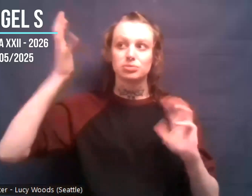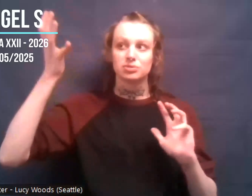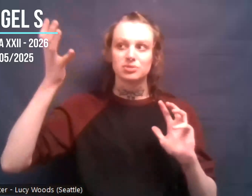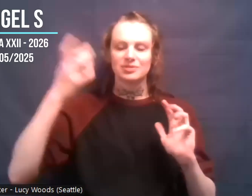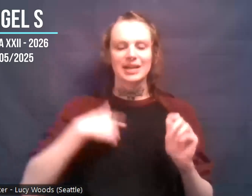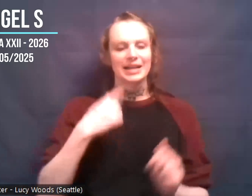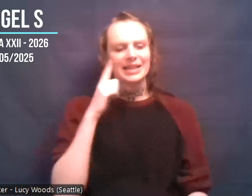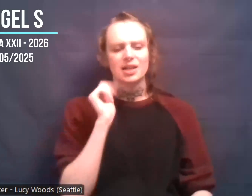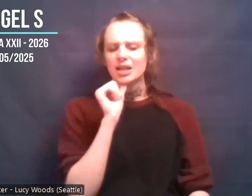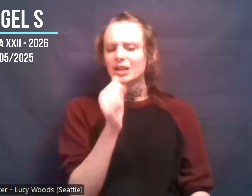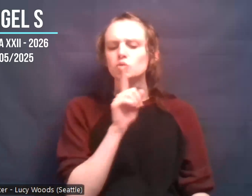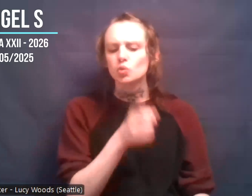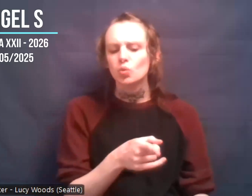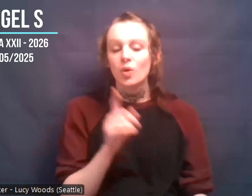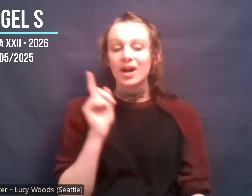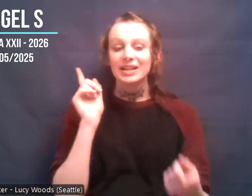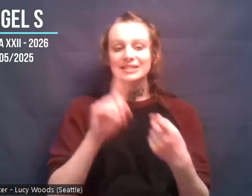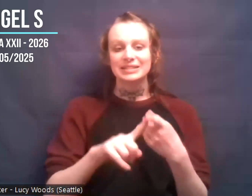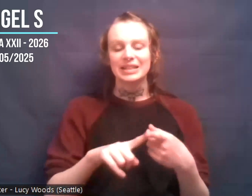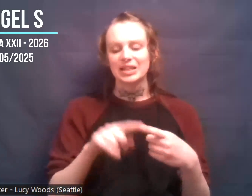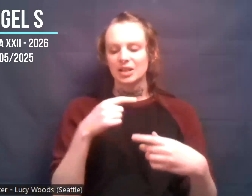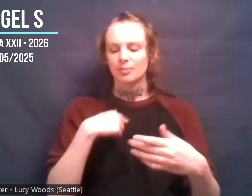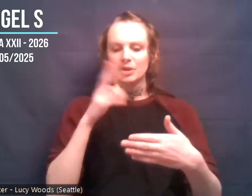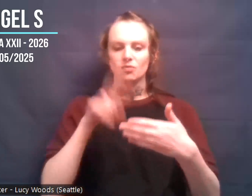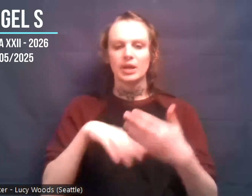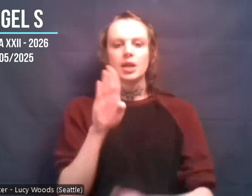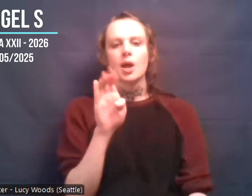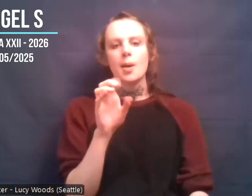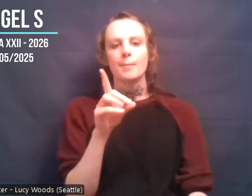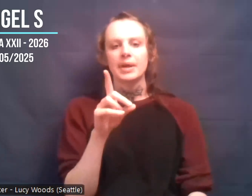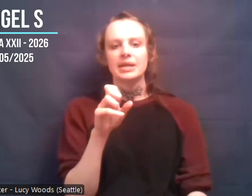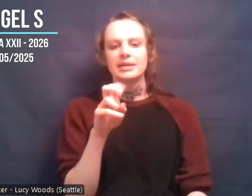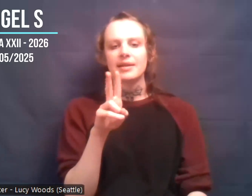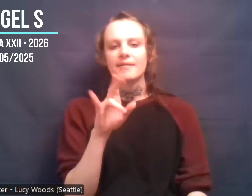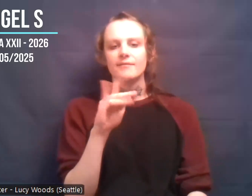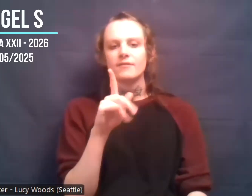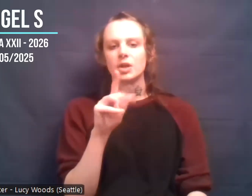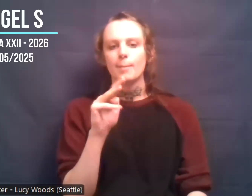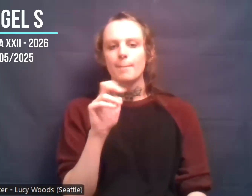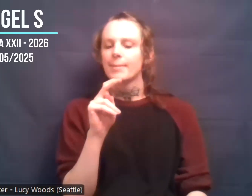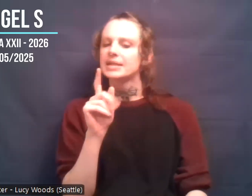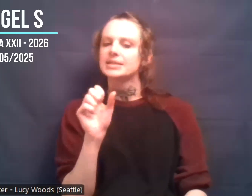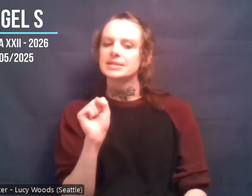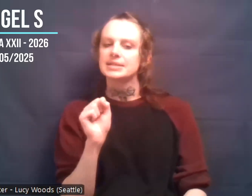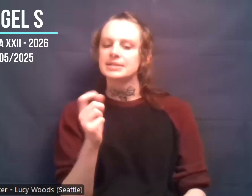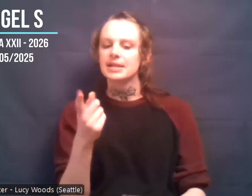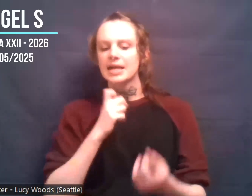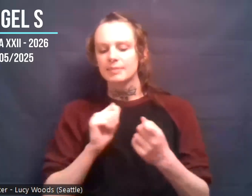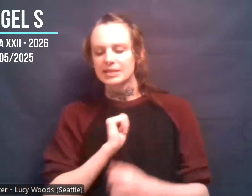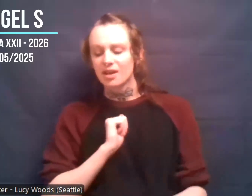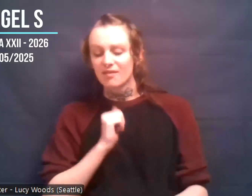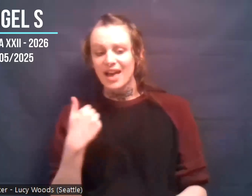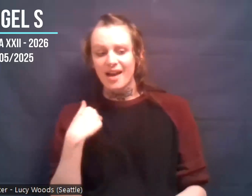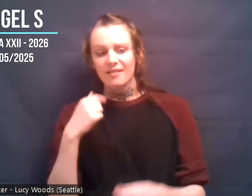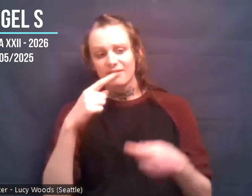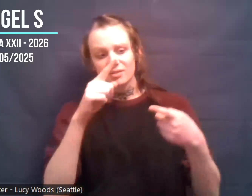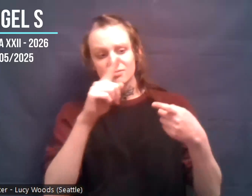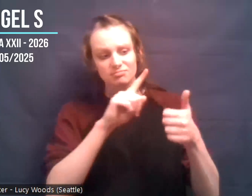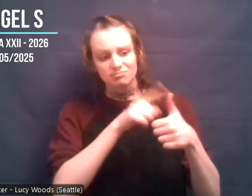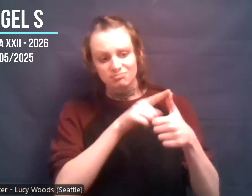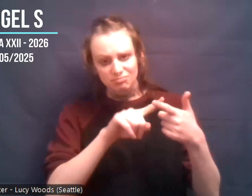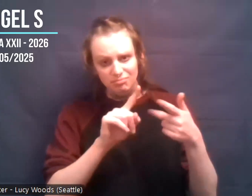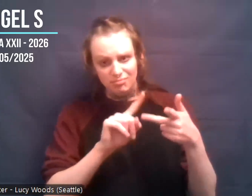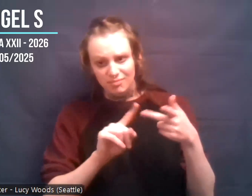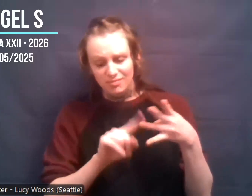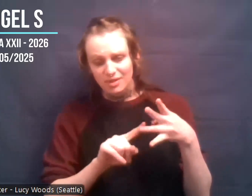my sponsor had me read them in question form and ask myself these things. And I recognized that I was so focused on